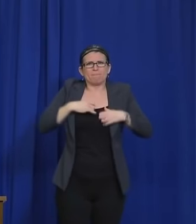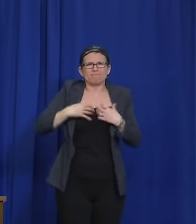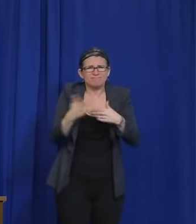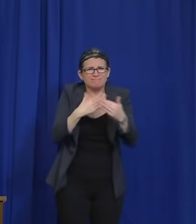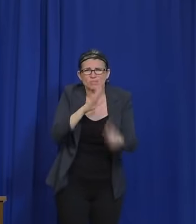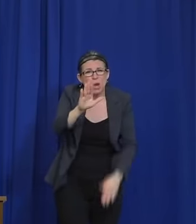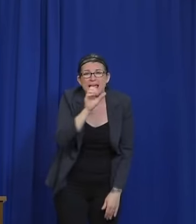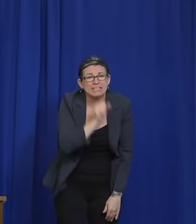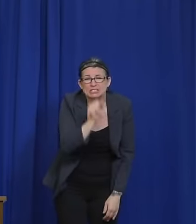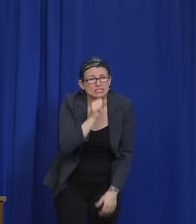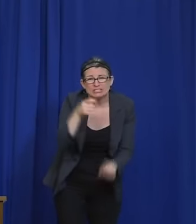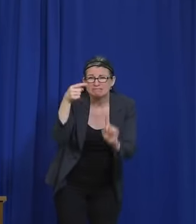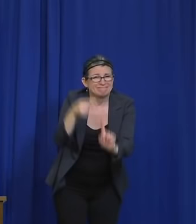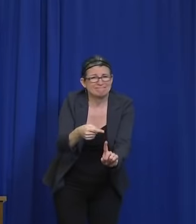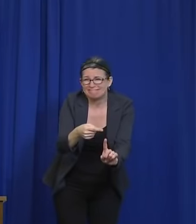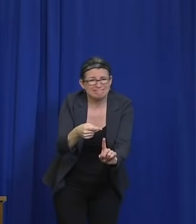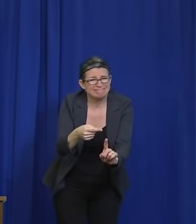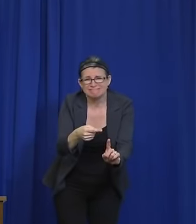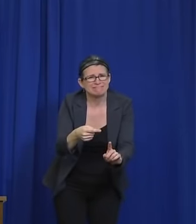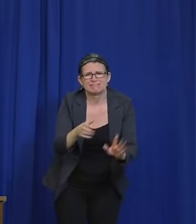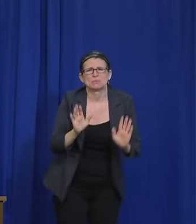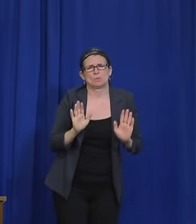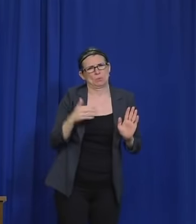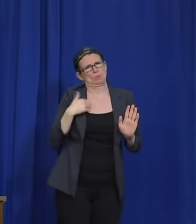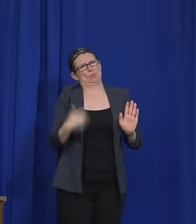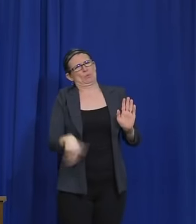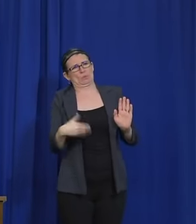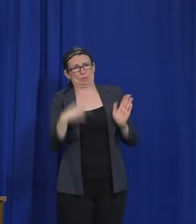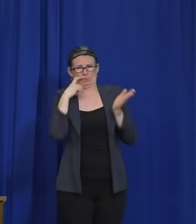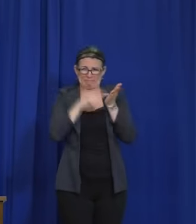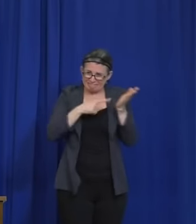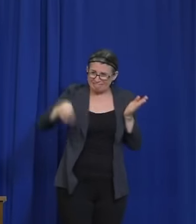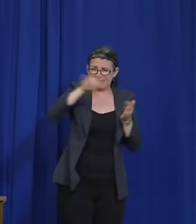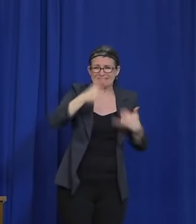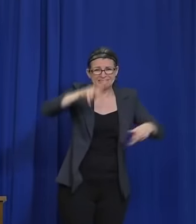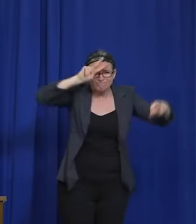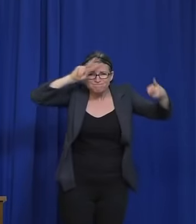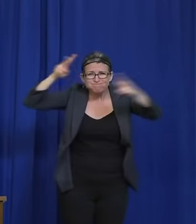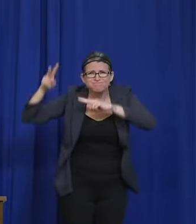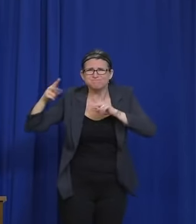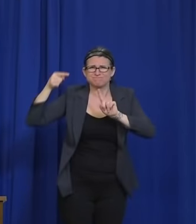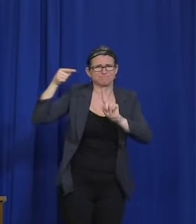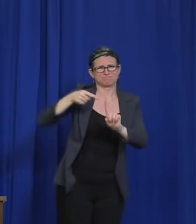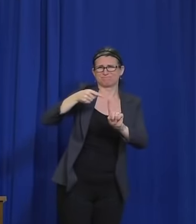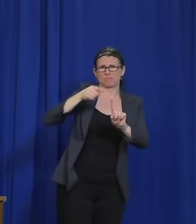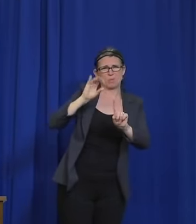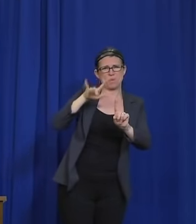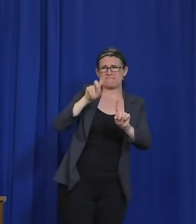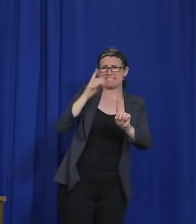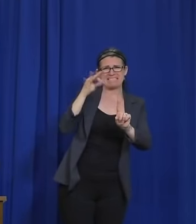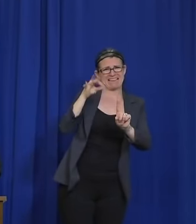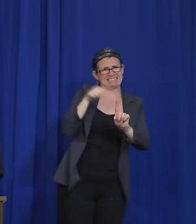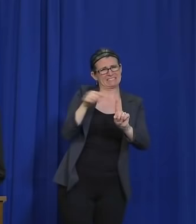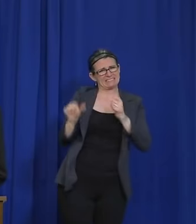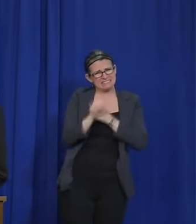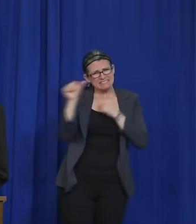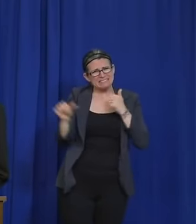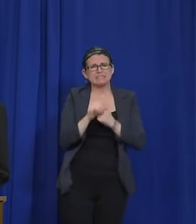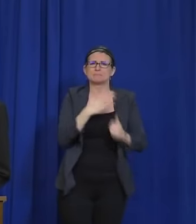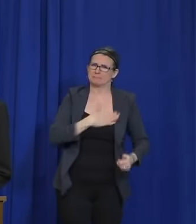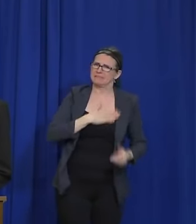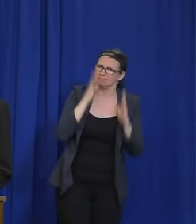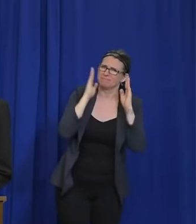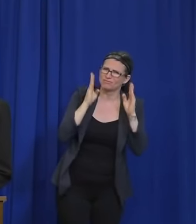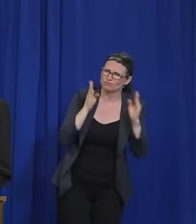ages pay attention to what they're doing and how they're doing it, touching surfaces and interacting with other people. And I would just add, Governor,